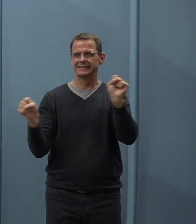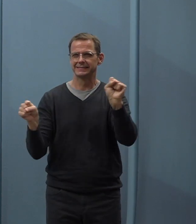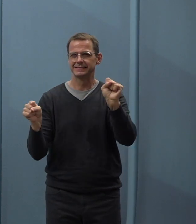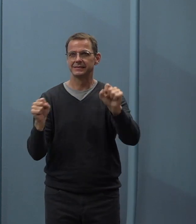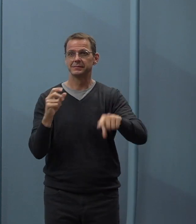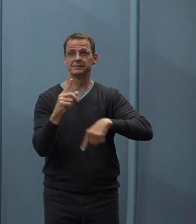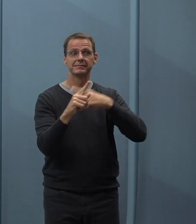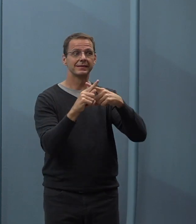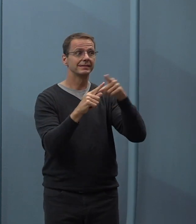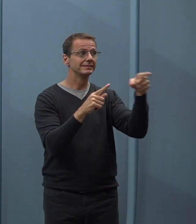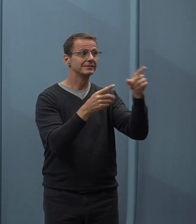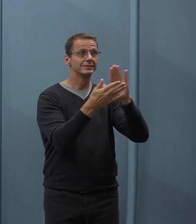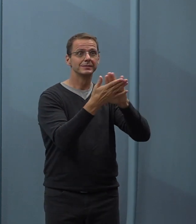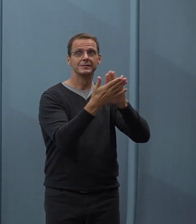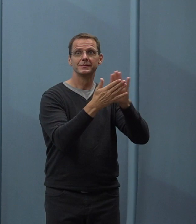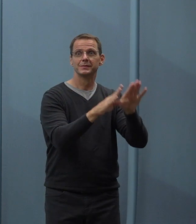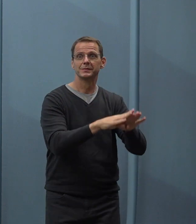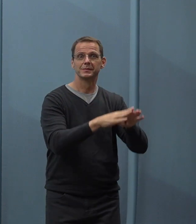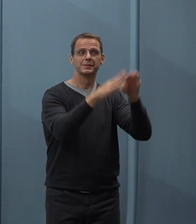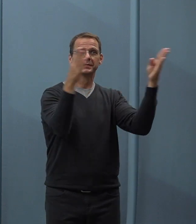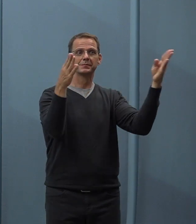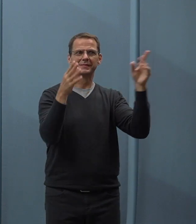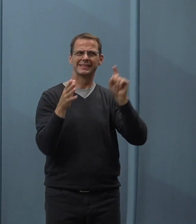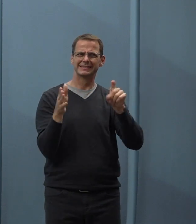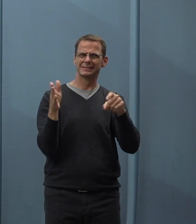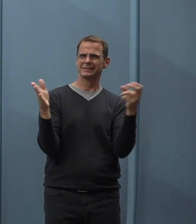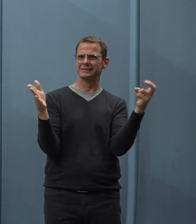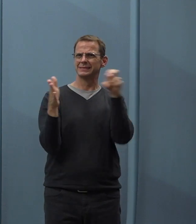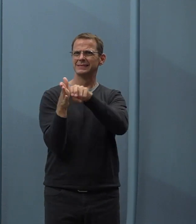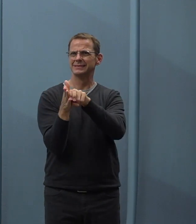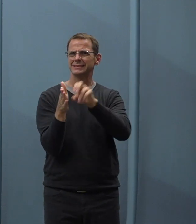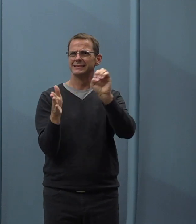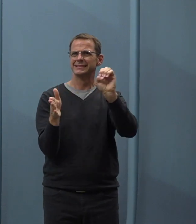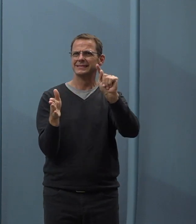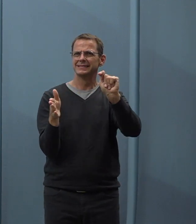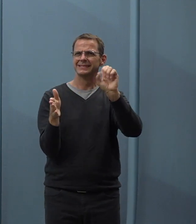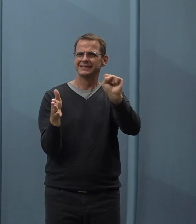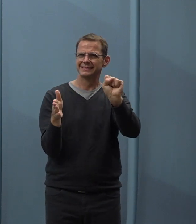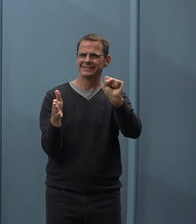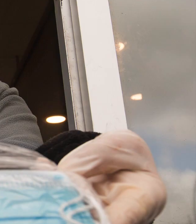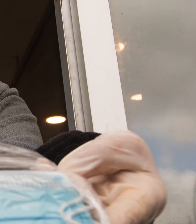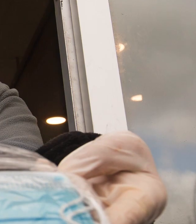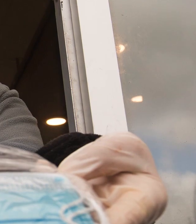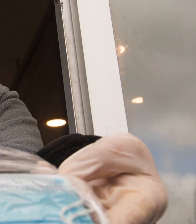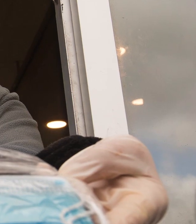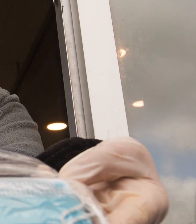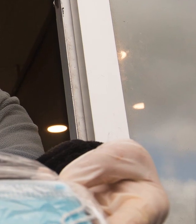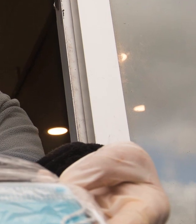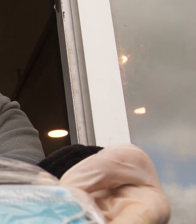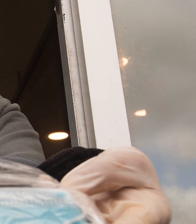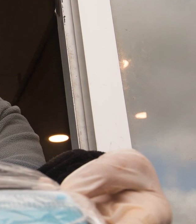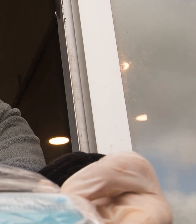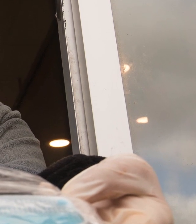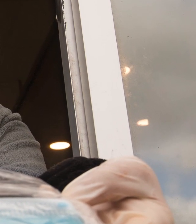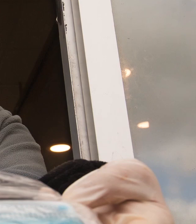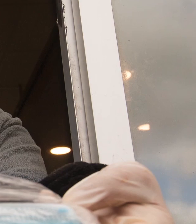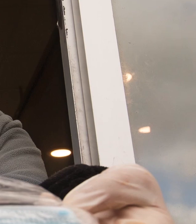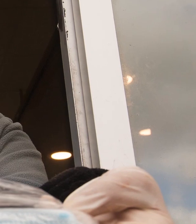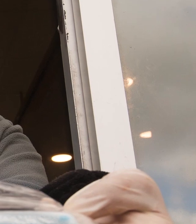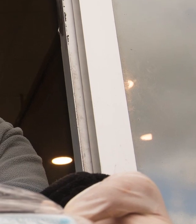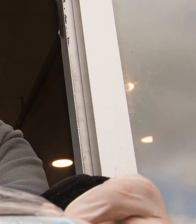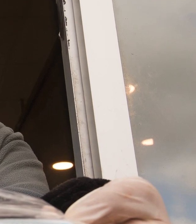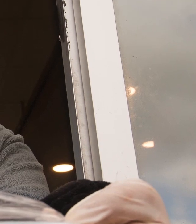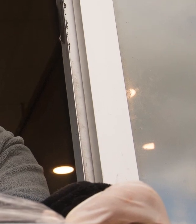on transit the responsible choice was to require Edmontonians to wear masks on our transit service. Indeed the evolving science